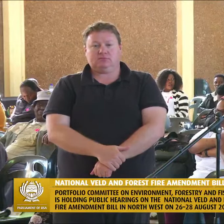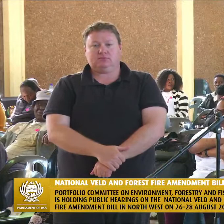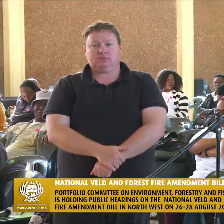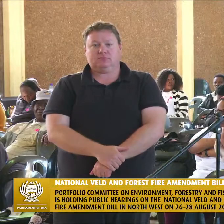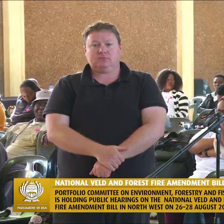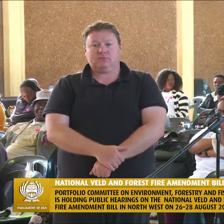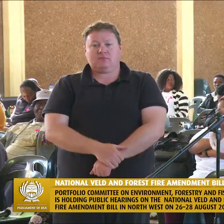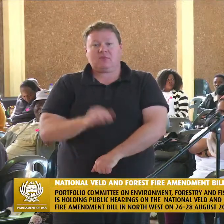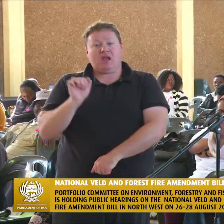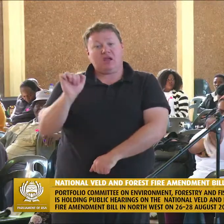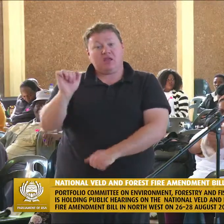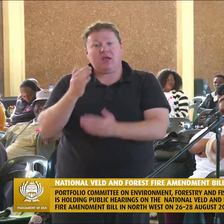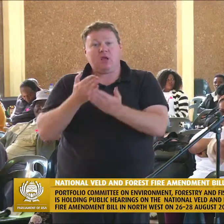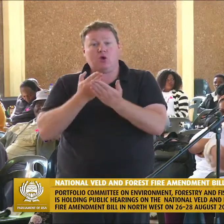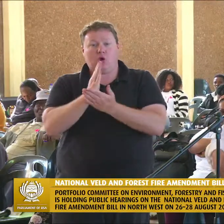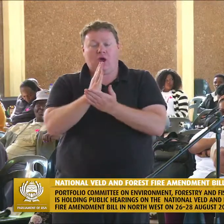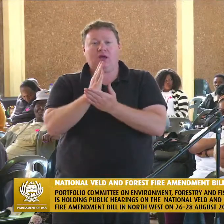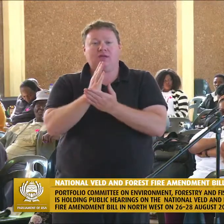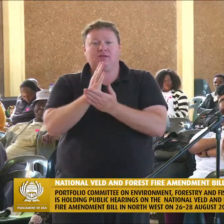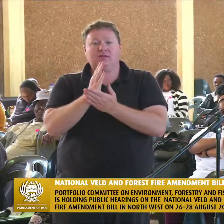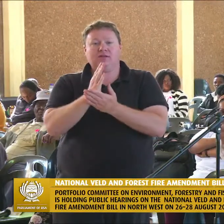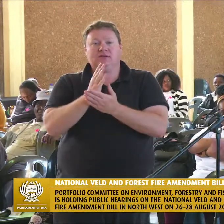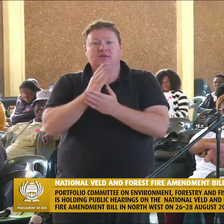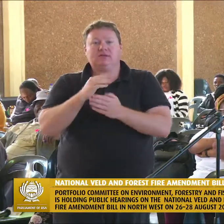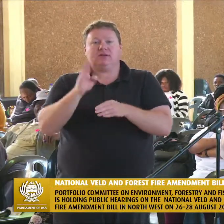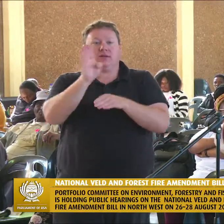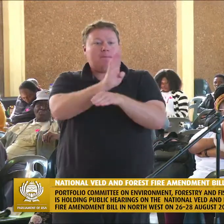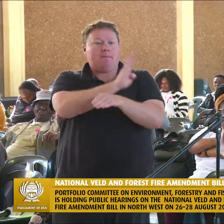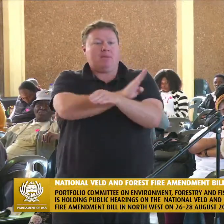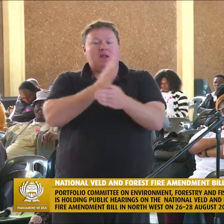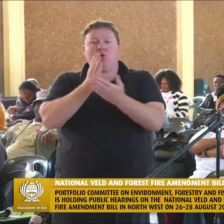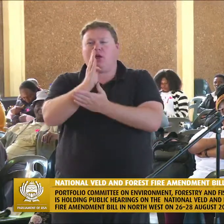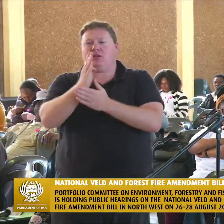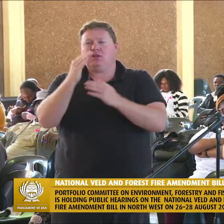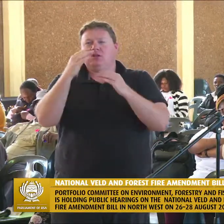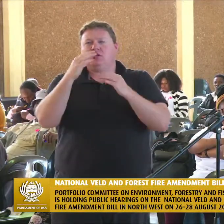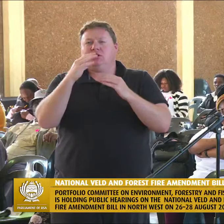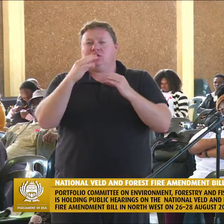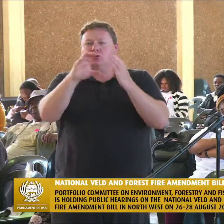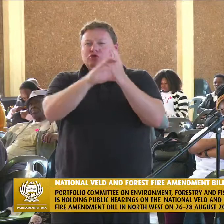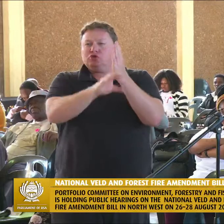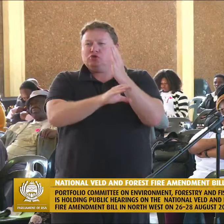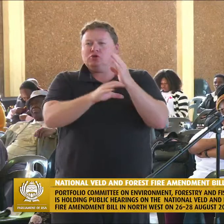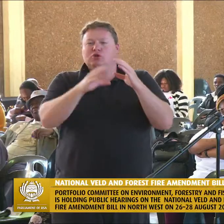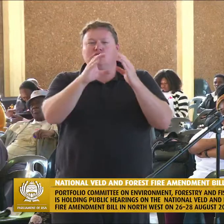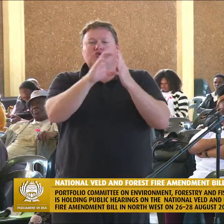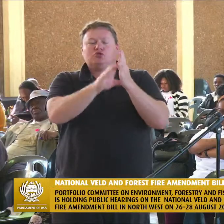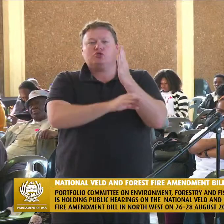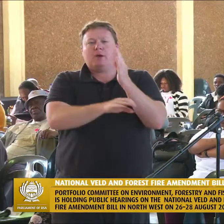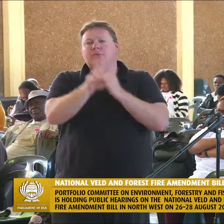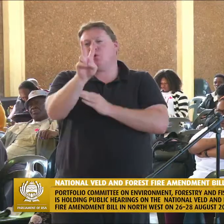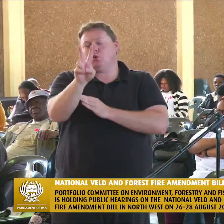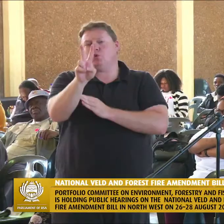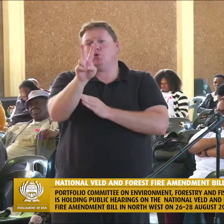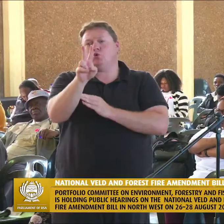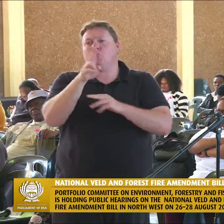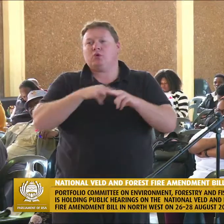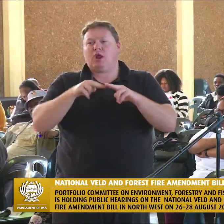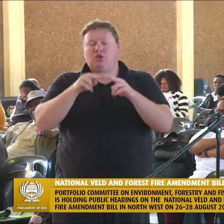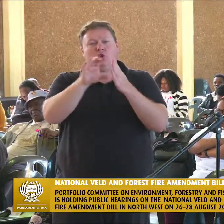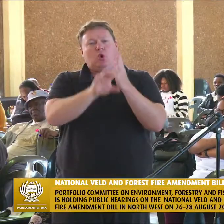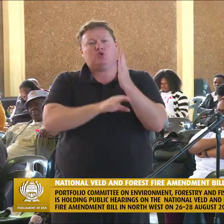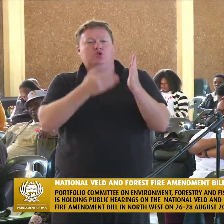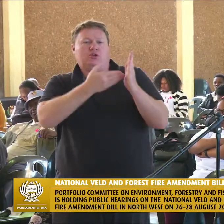they have a right in terms of the beloved rights i think it's chapter two of our national constitution is